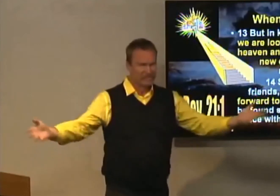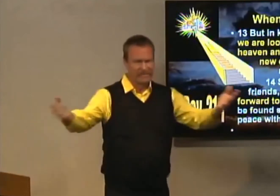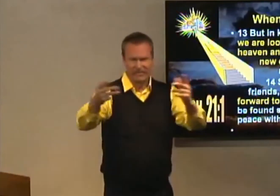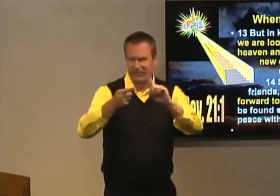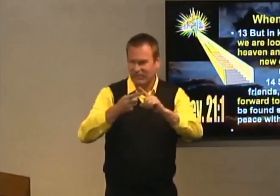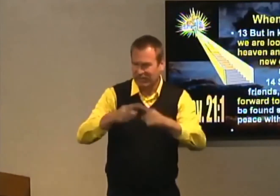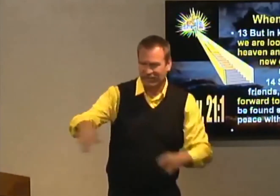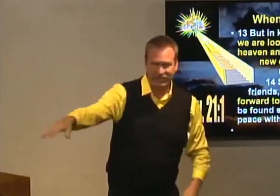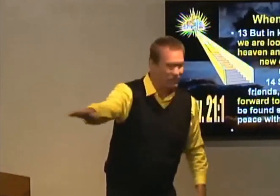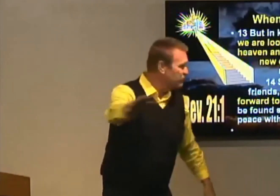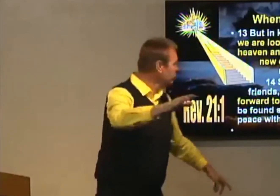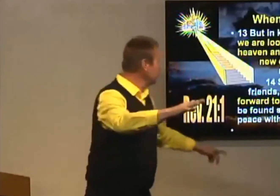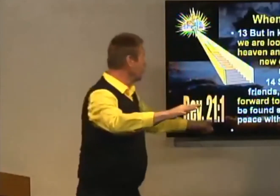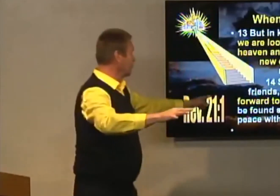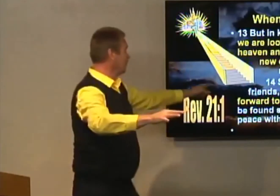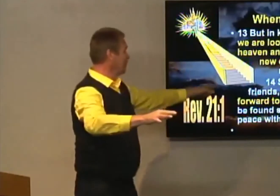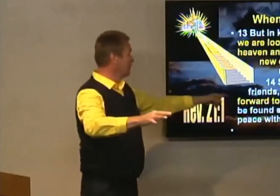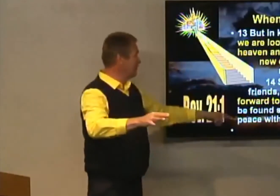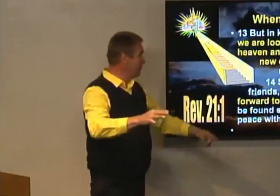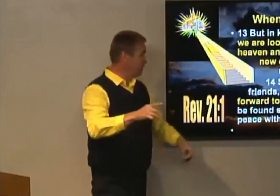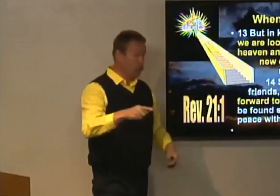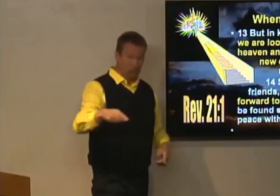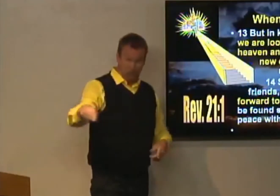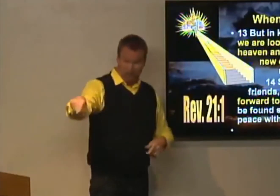friends, all of my dear friends,